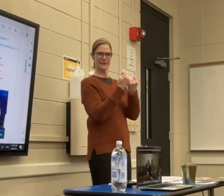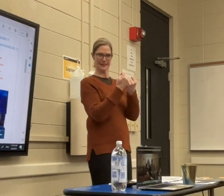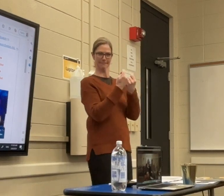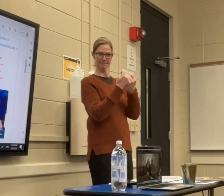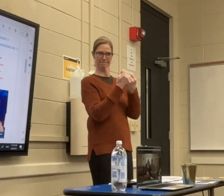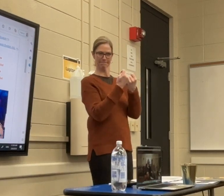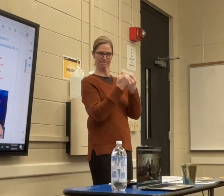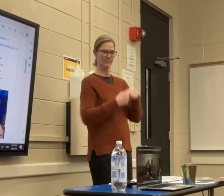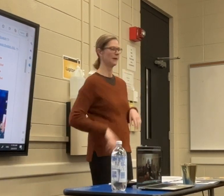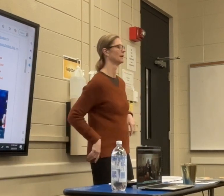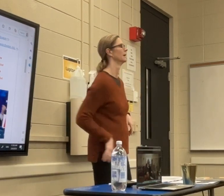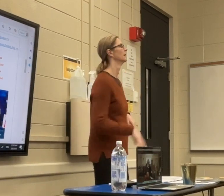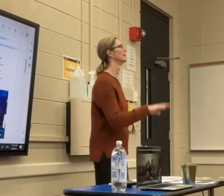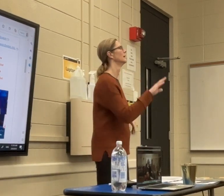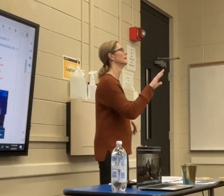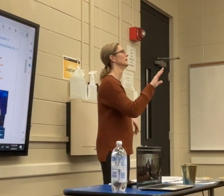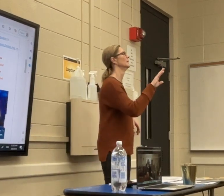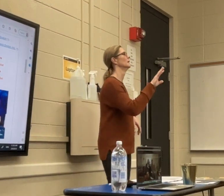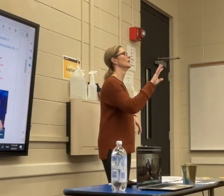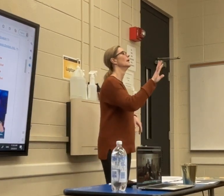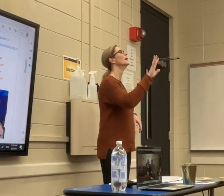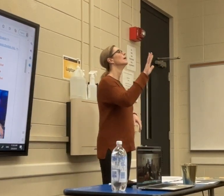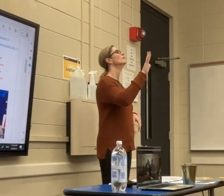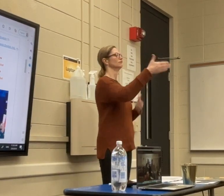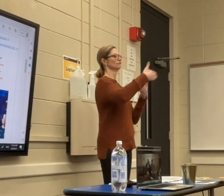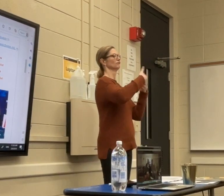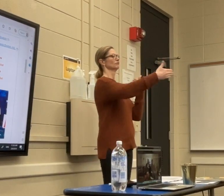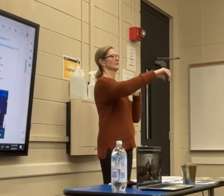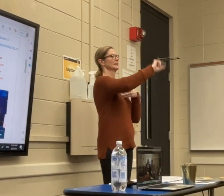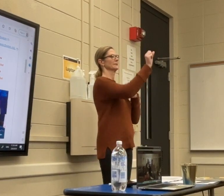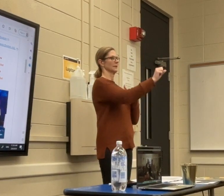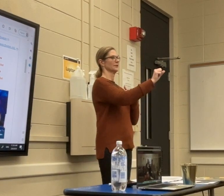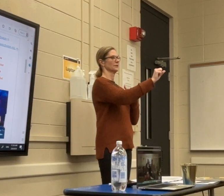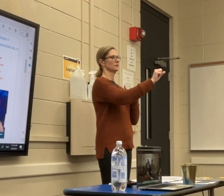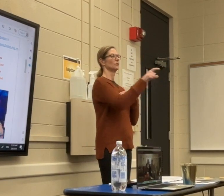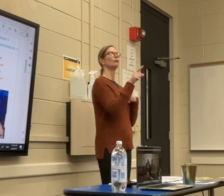agenda is we have a team interpreting right now.